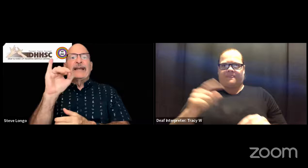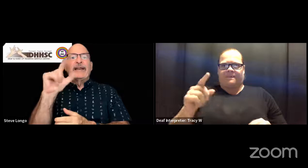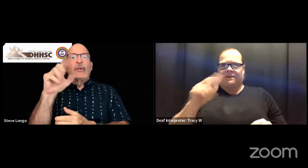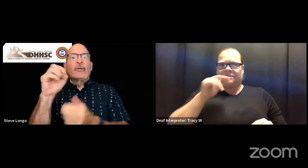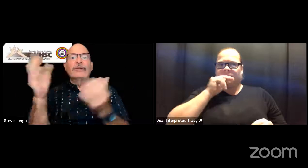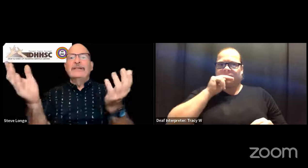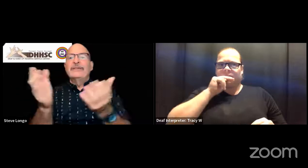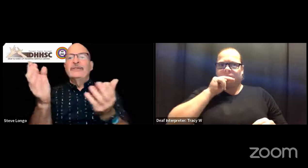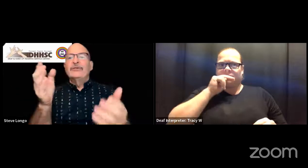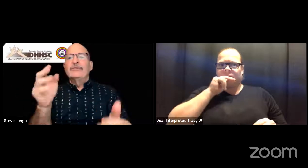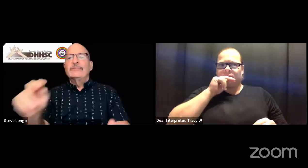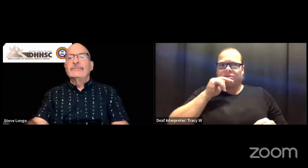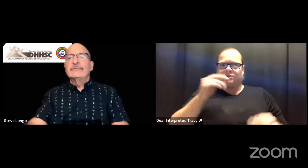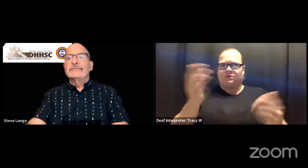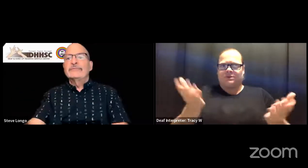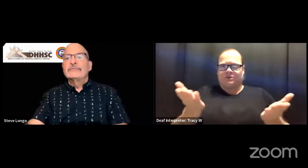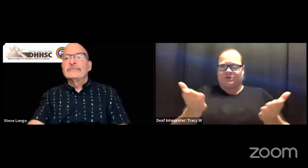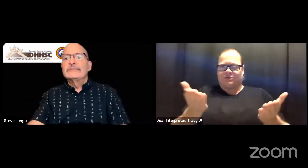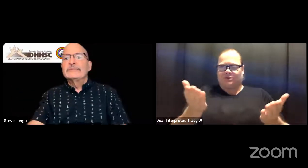All right.